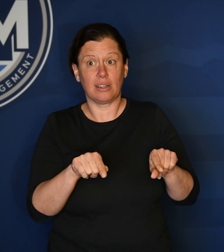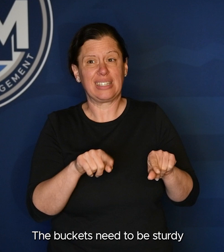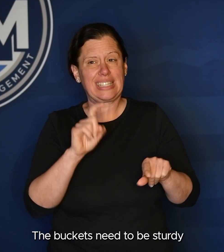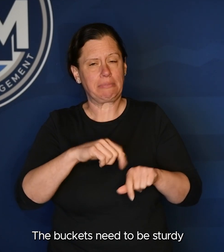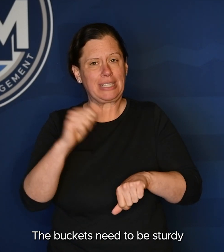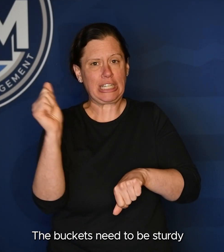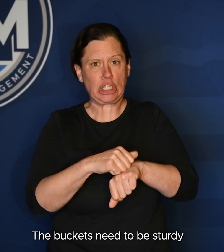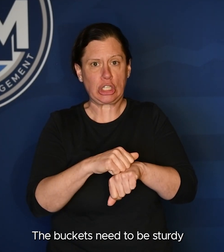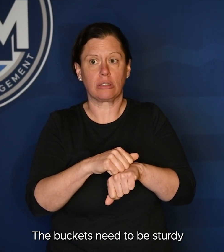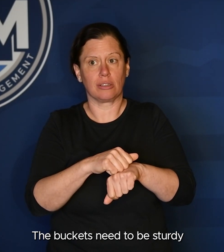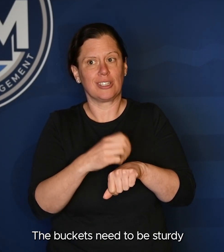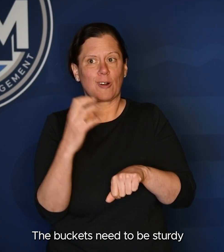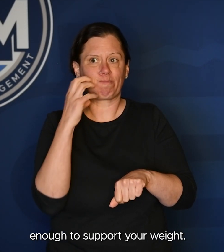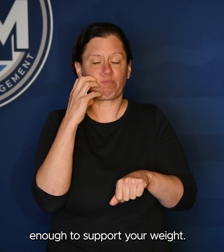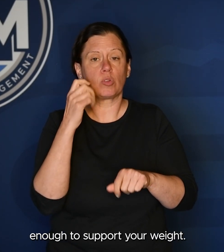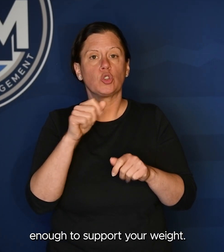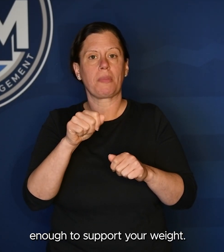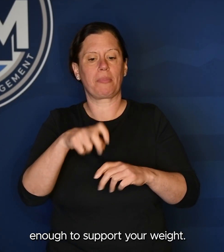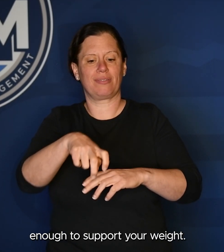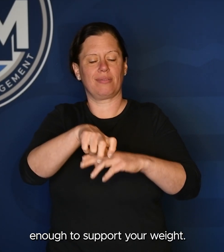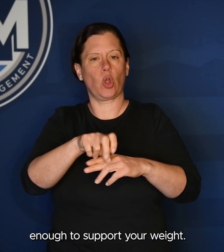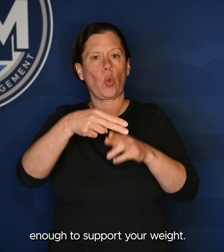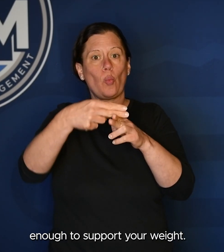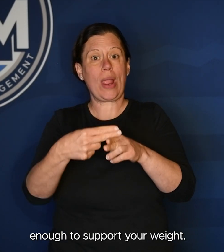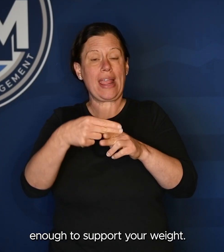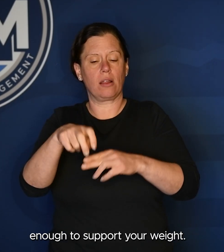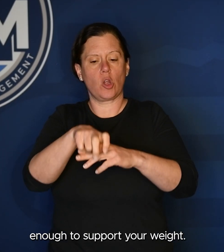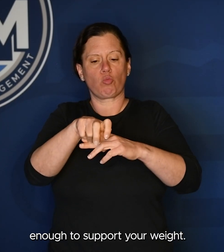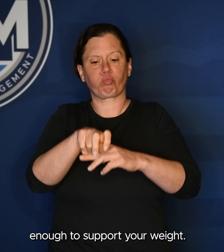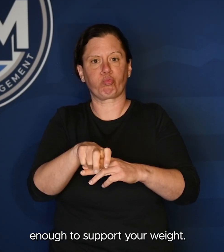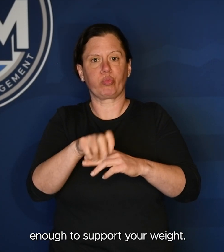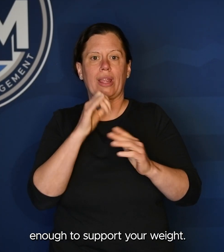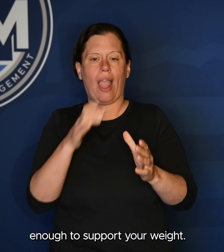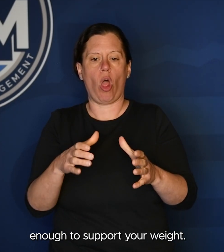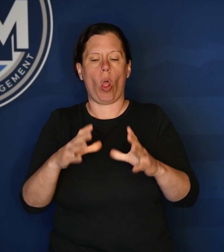The buckets need to be sturdy enough to support your weight.